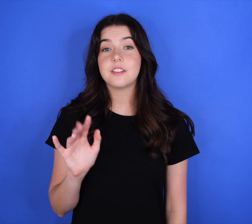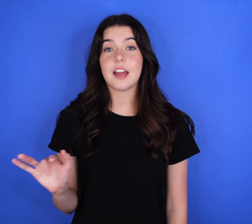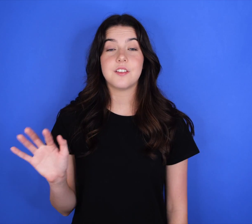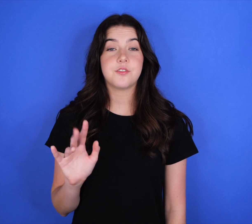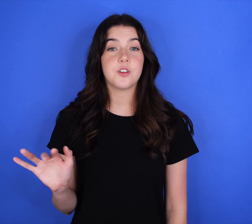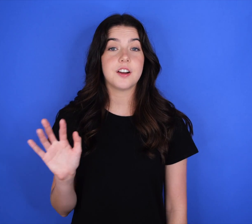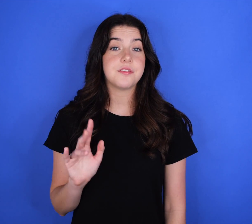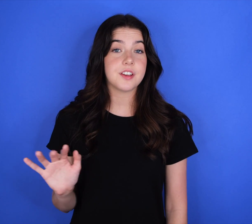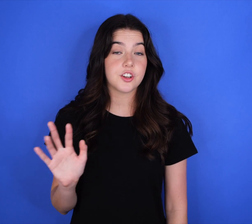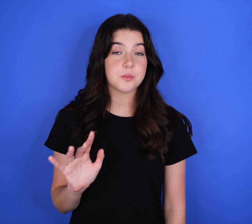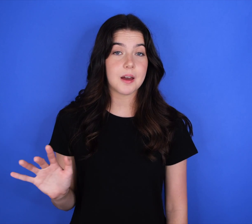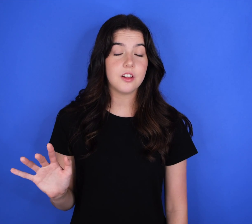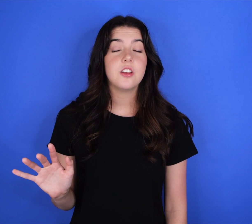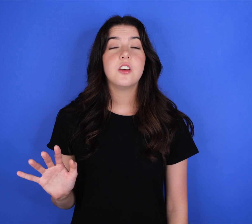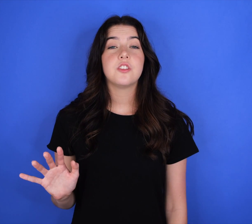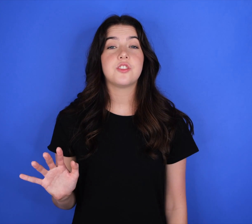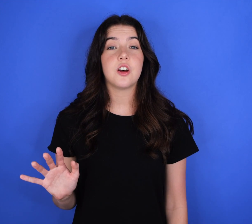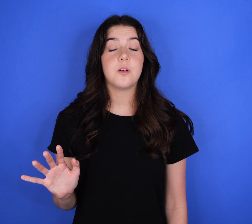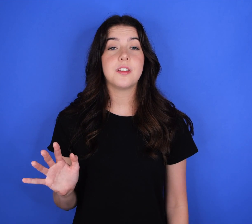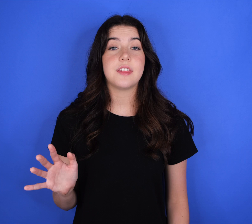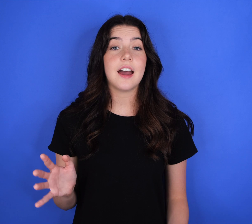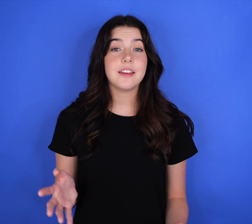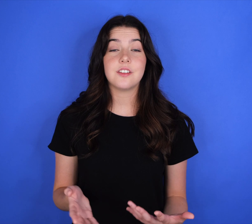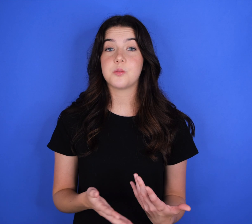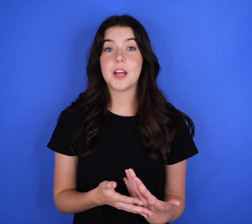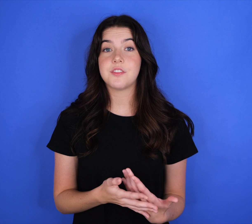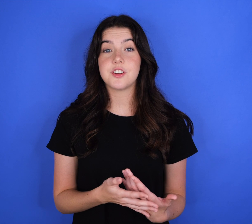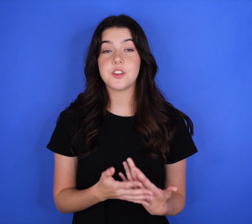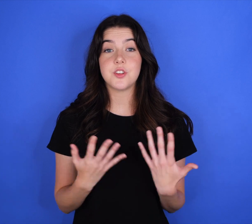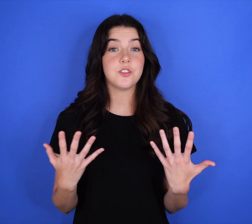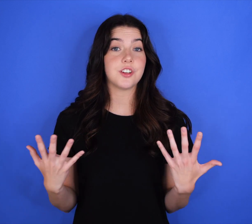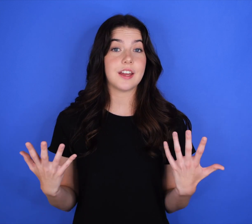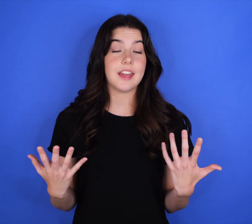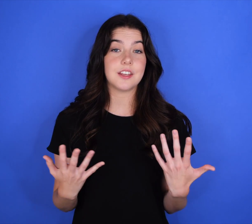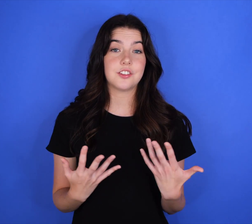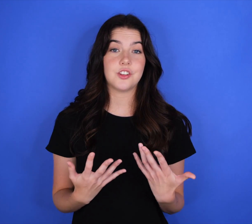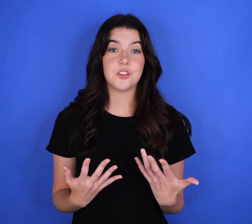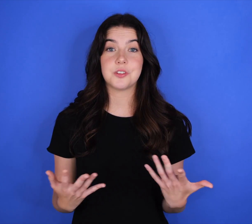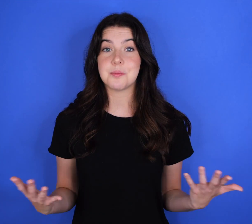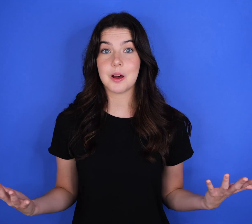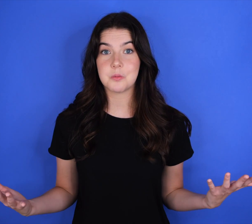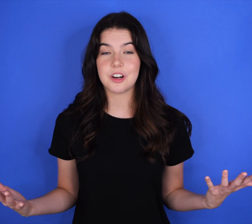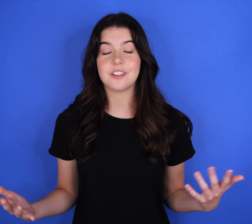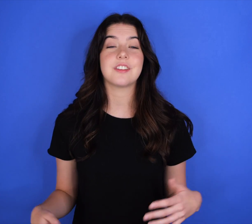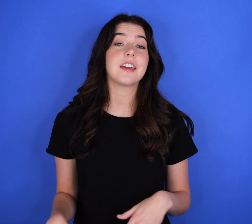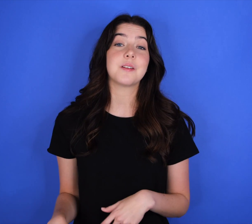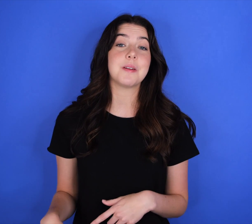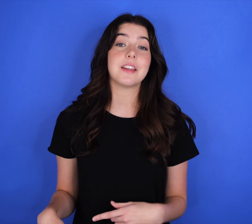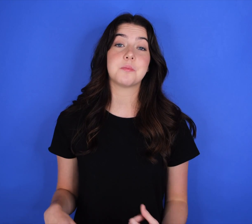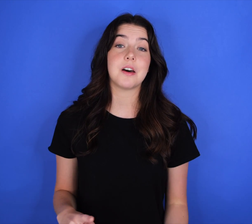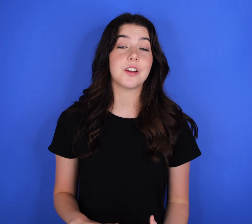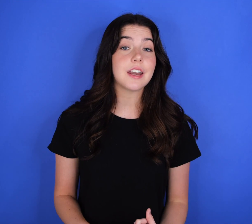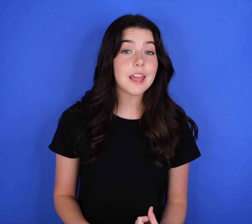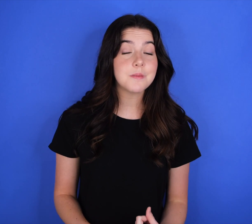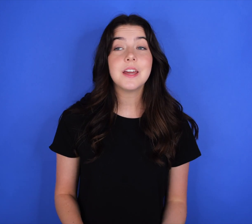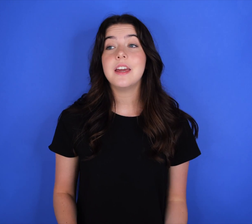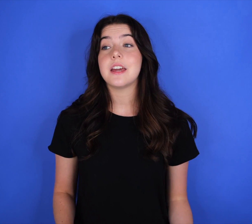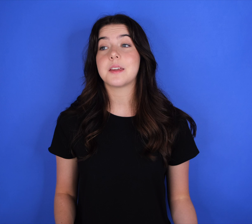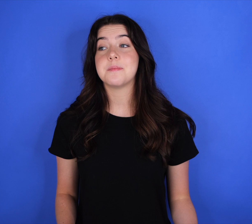sign for fingerspell. So that is whenever you use your hands to spell words. It can be to spell your name, it can be